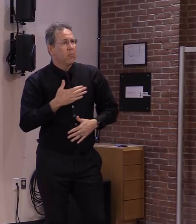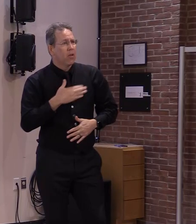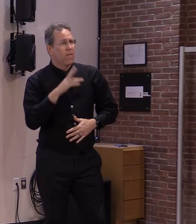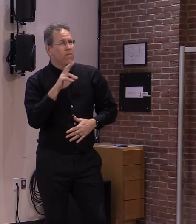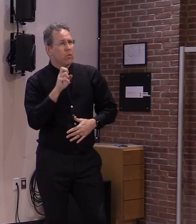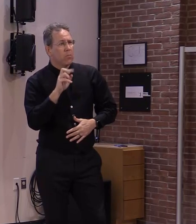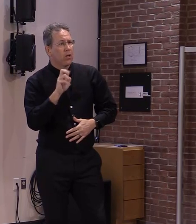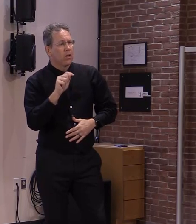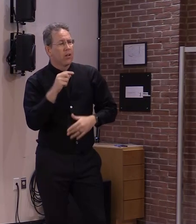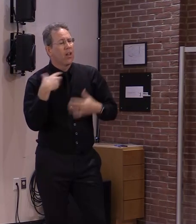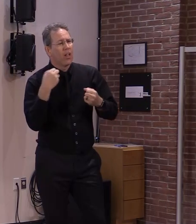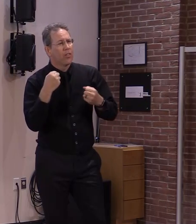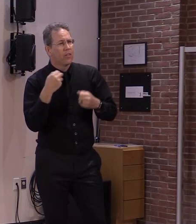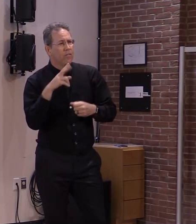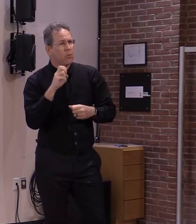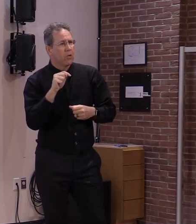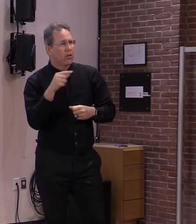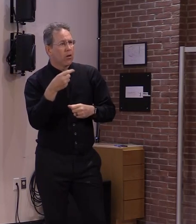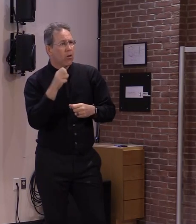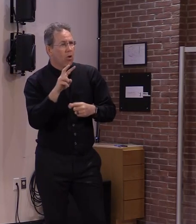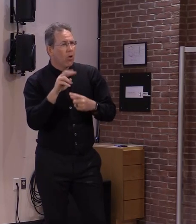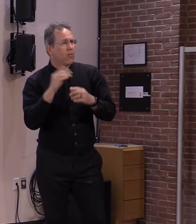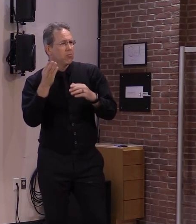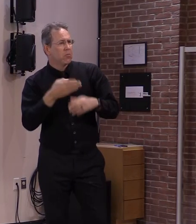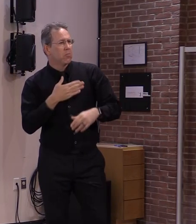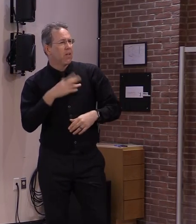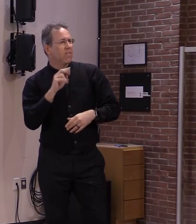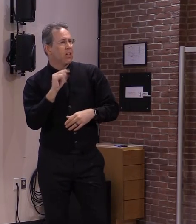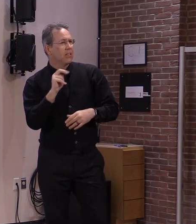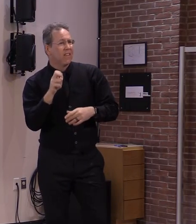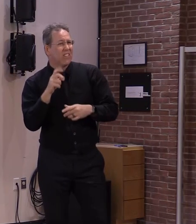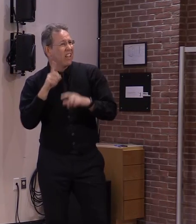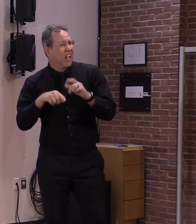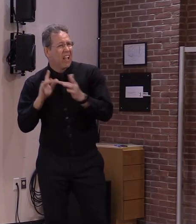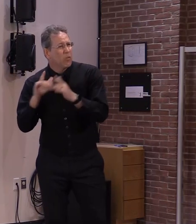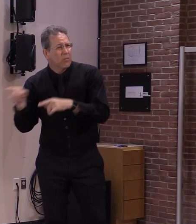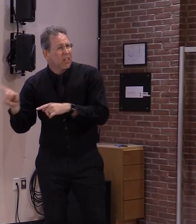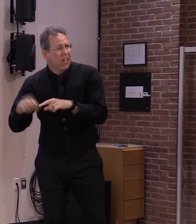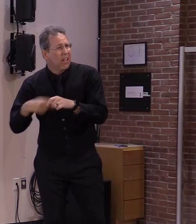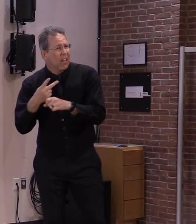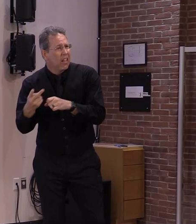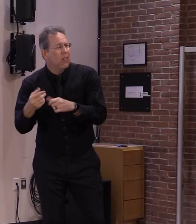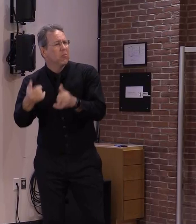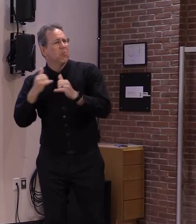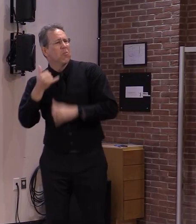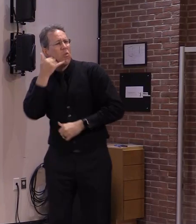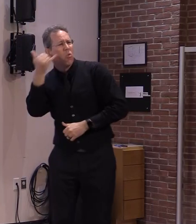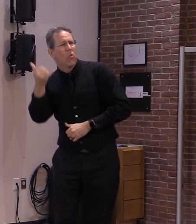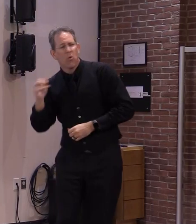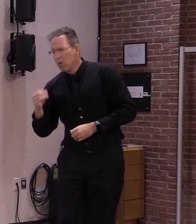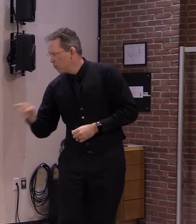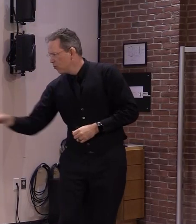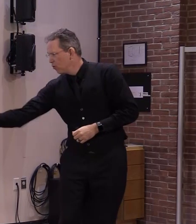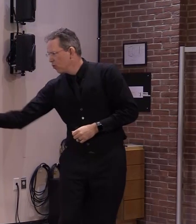healthvermont.gov/myvaccine. If you are unable to sign up online, you can make an appointment by calling